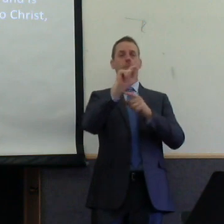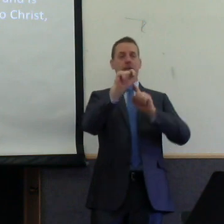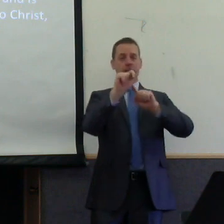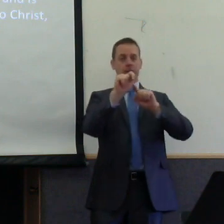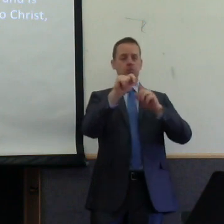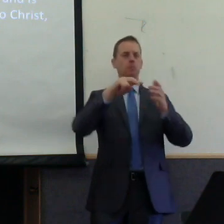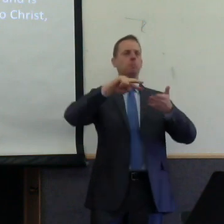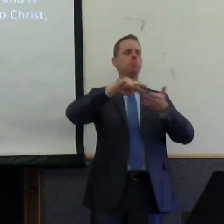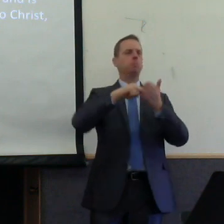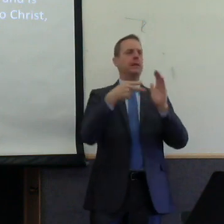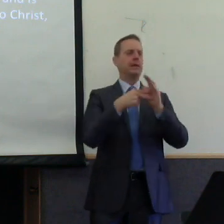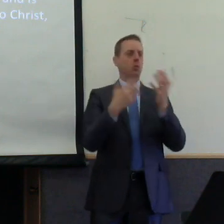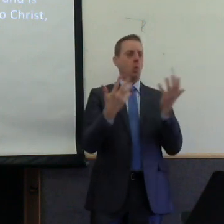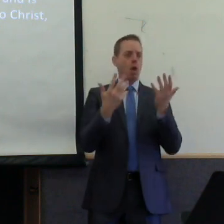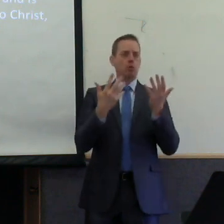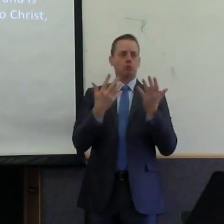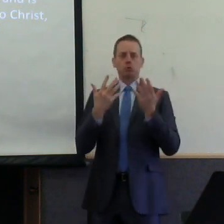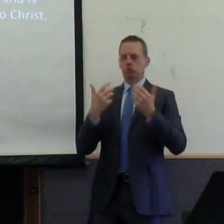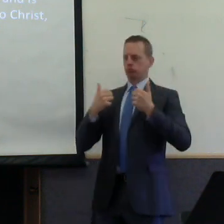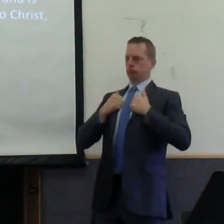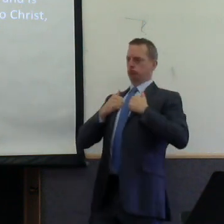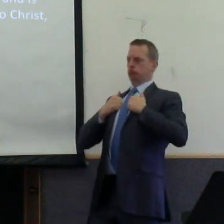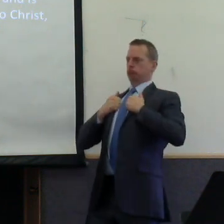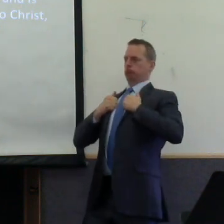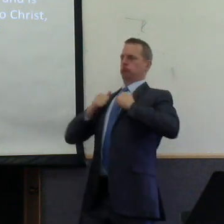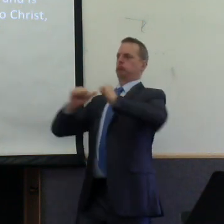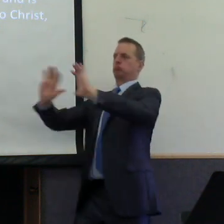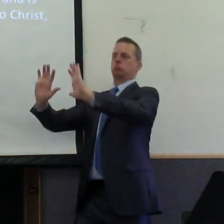That's not how you would submit. But